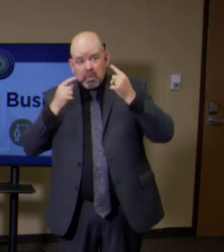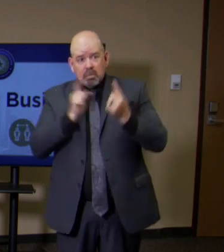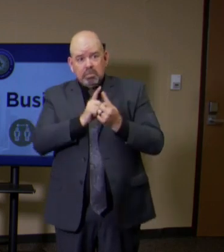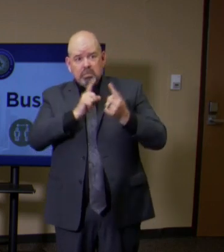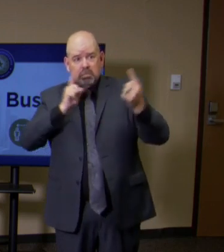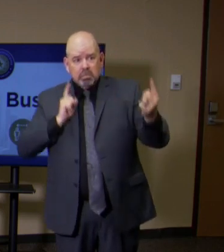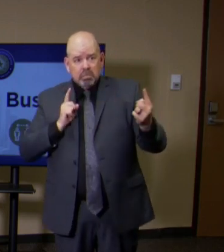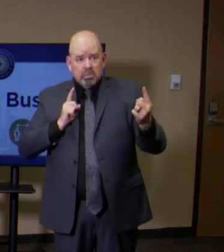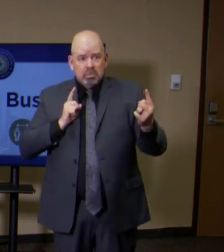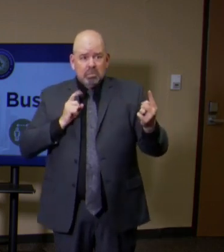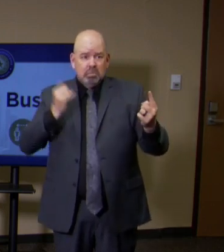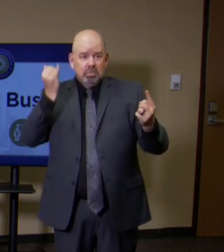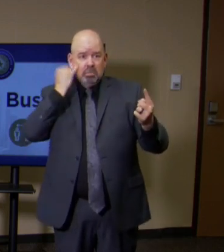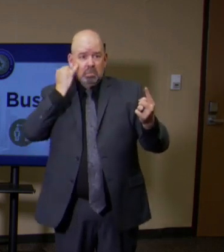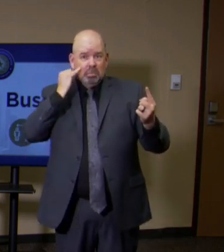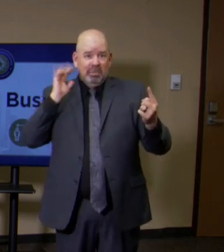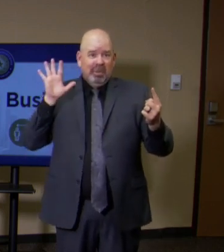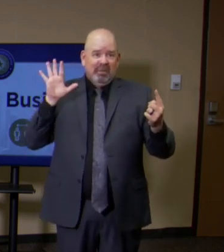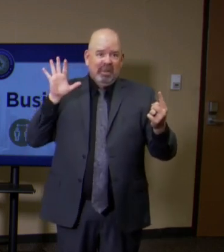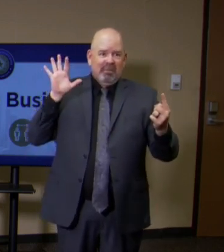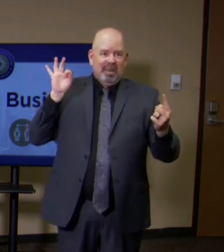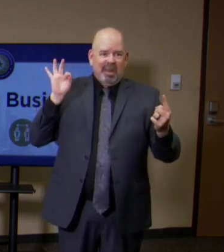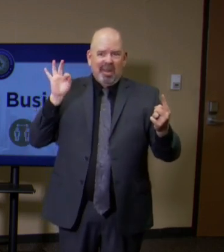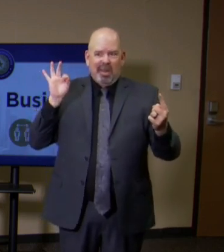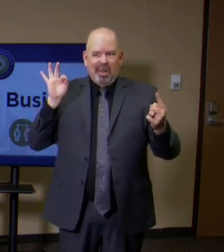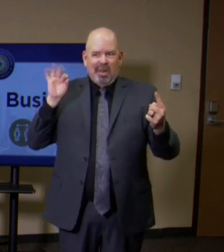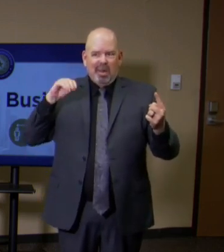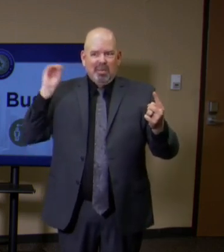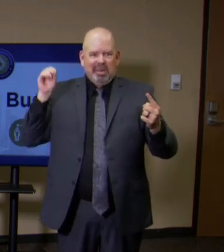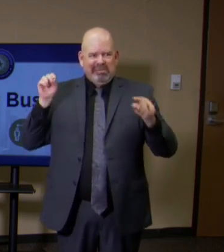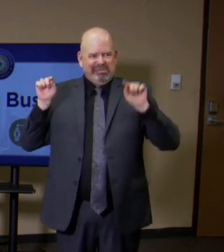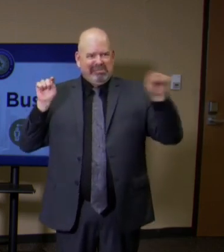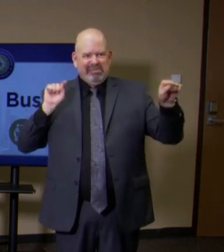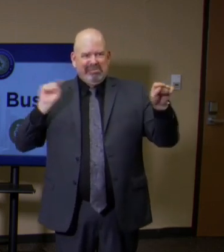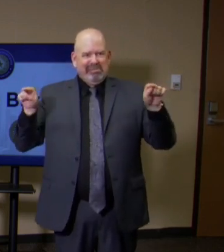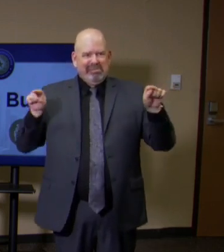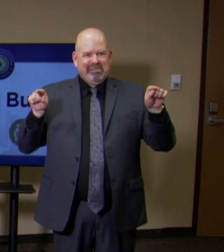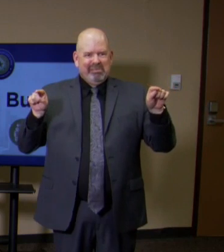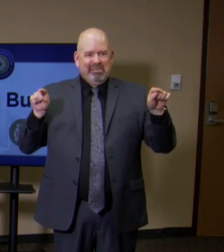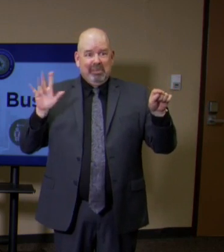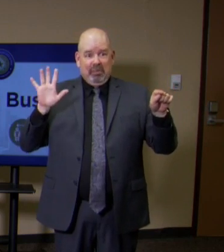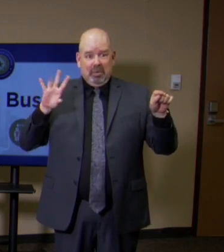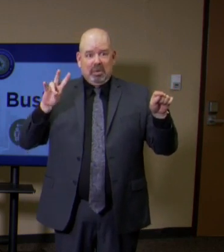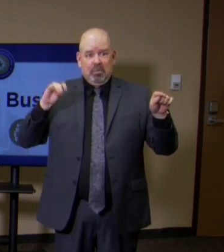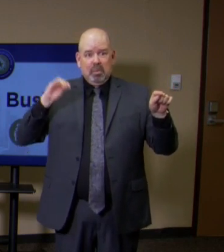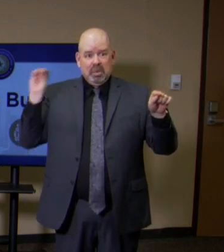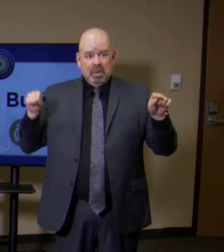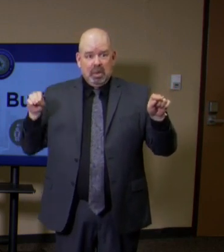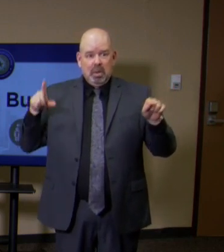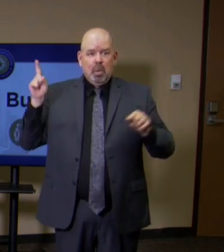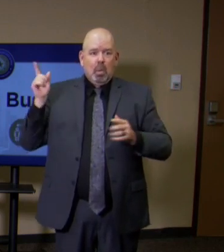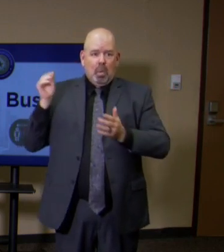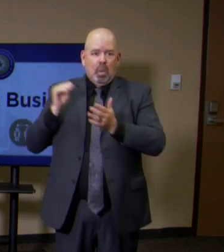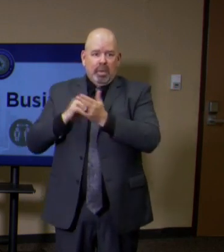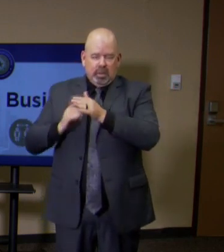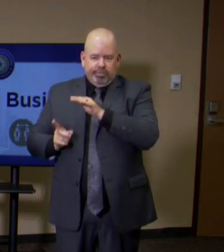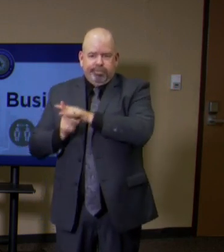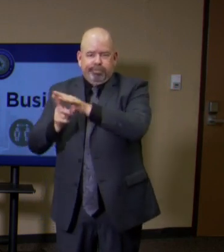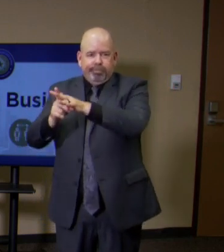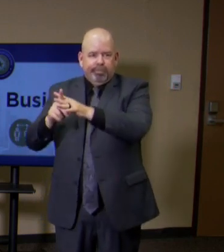remember exactly the numbers, but it's like 1,000 cases a day at 57%, and it's 200 cases a day